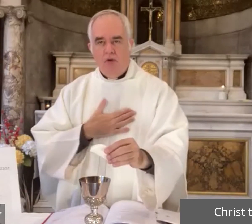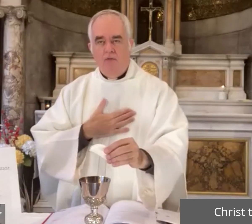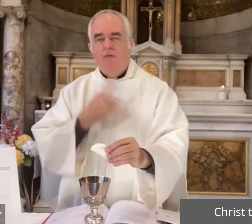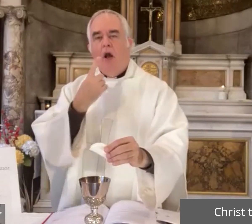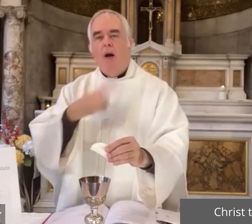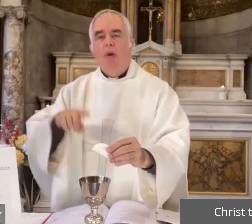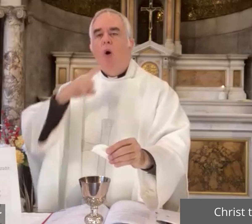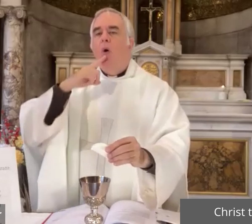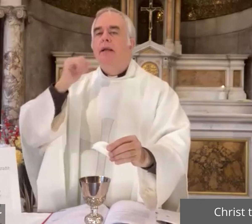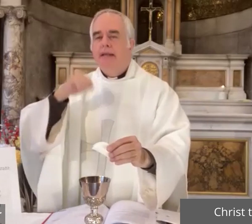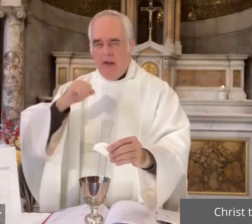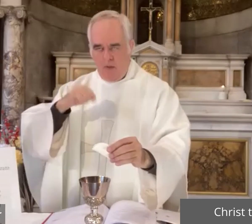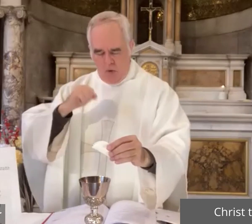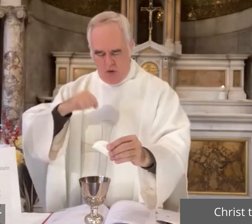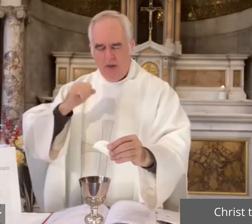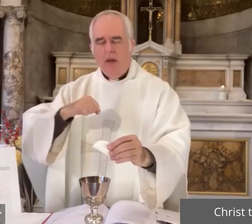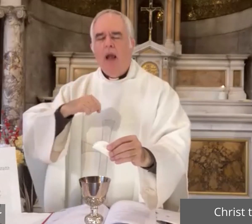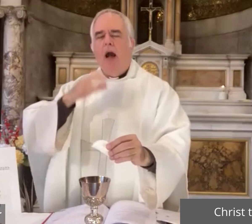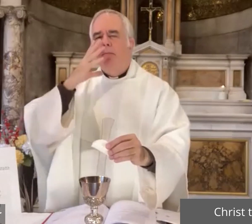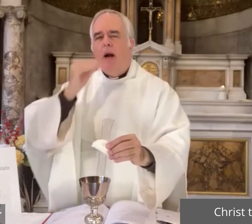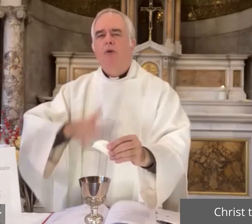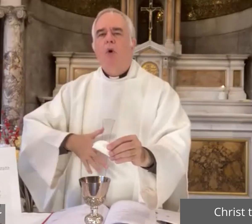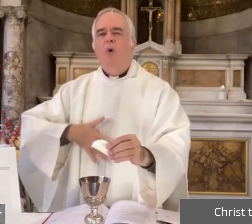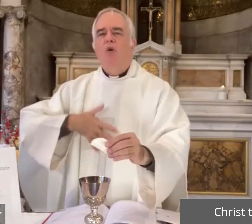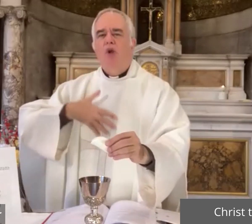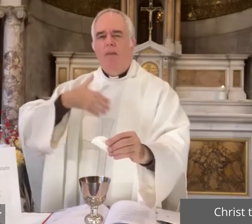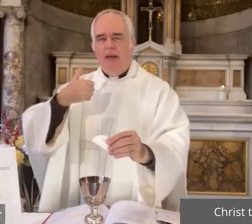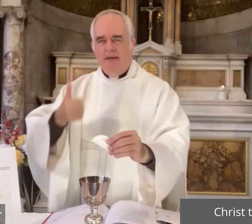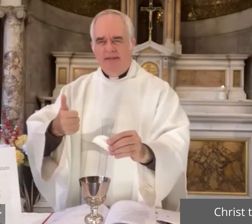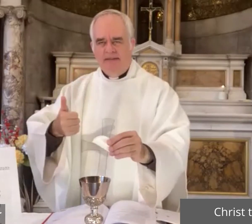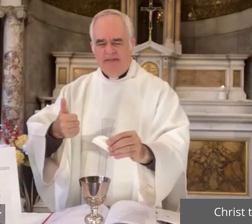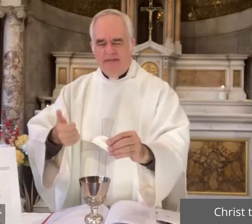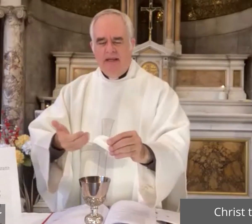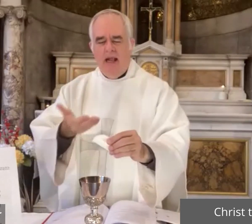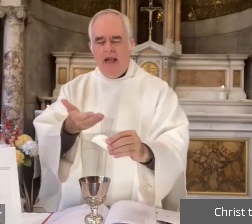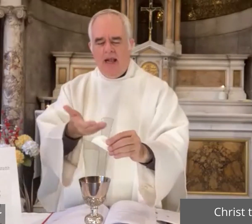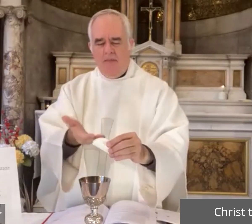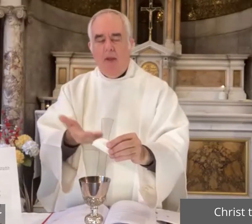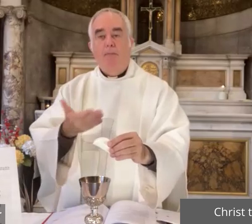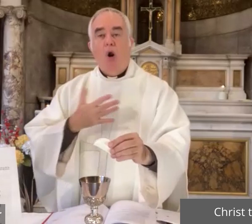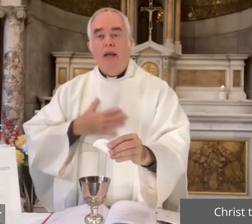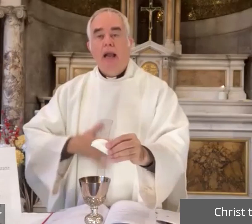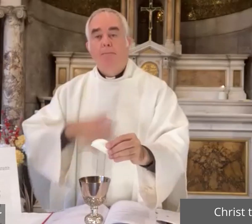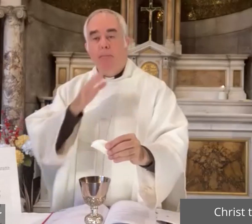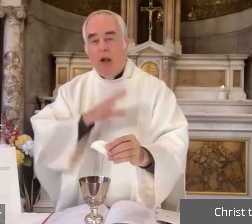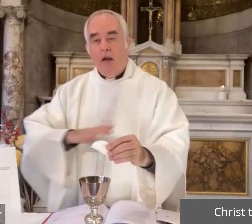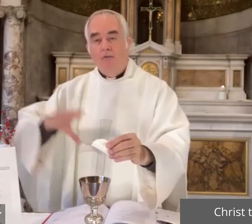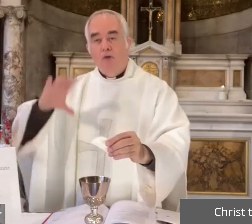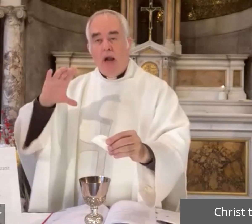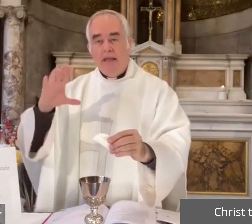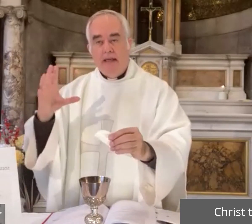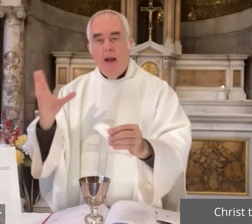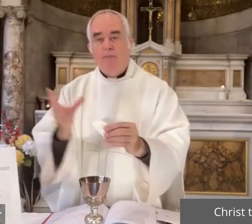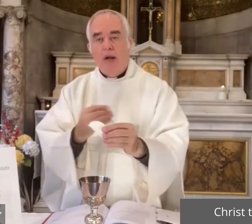my roof, but only tell the word, and my soul shall be healed. May the body and blood